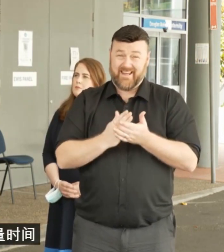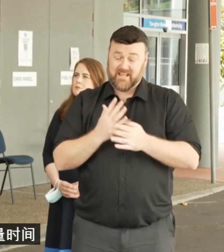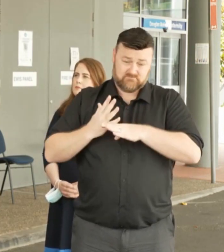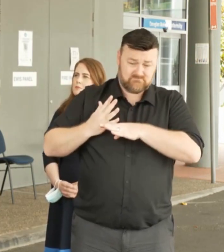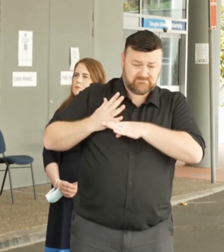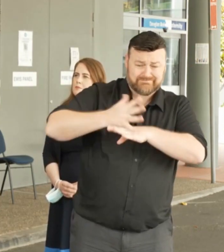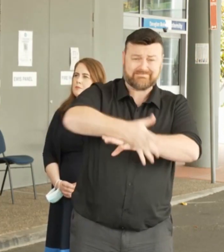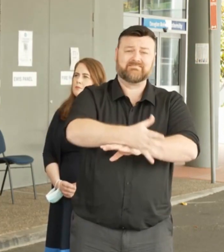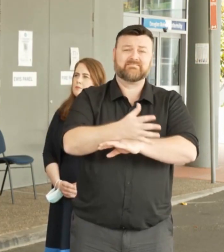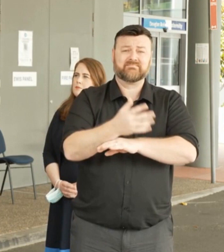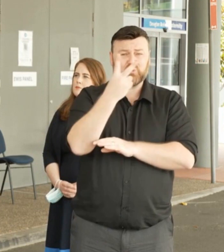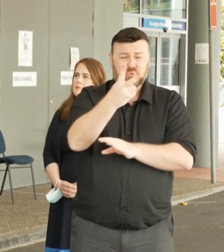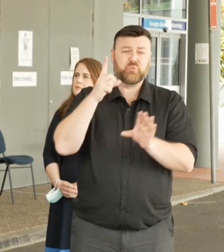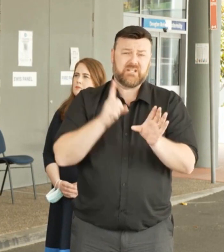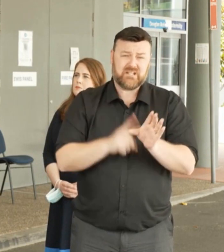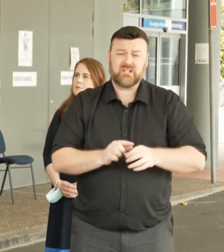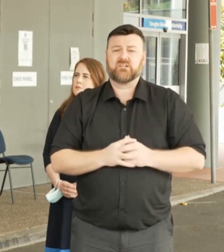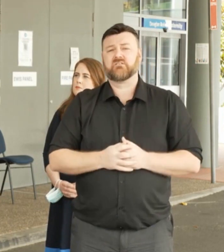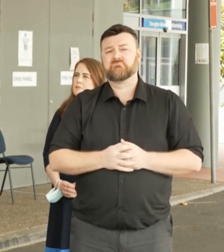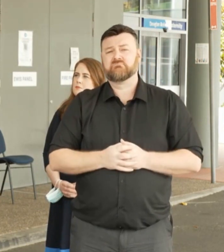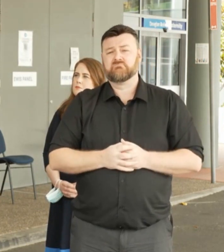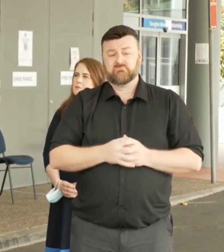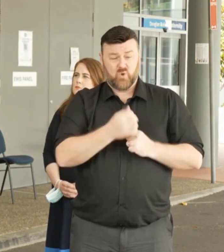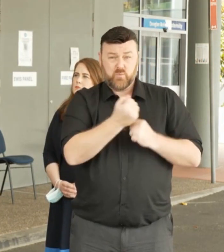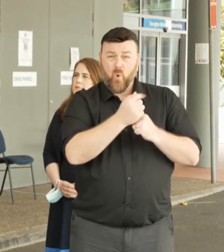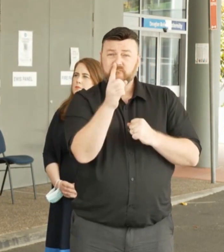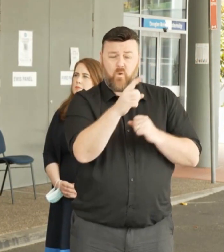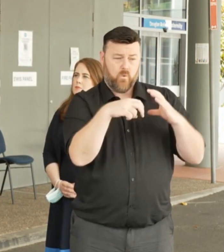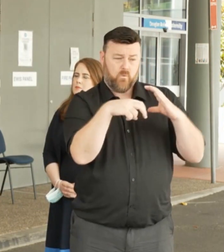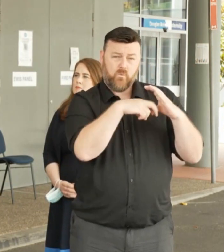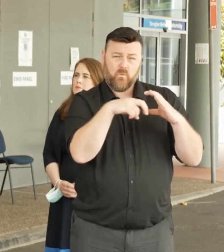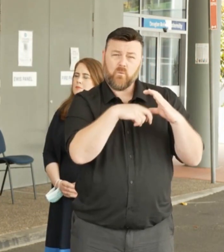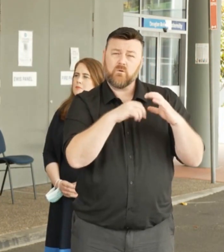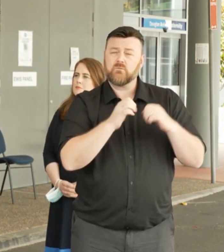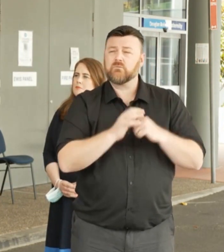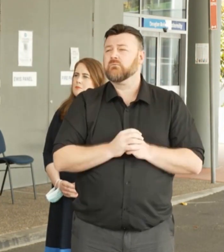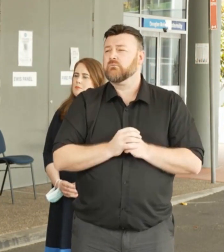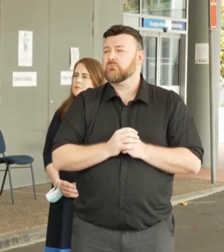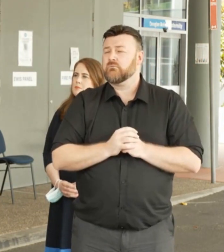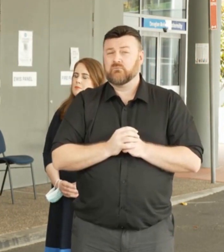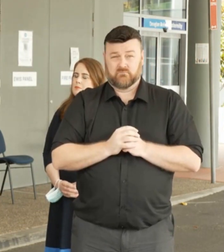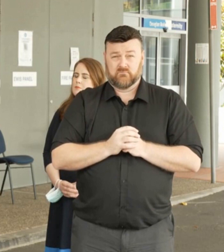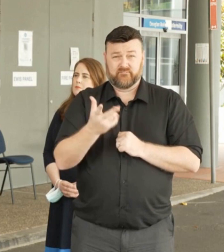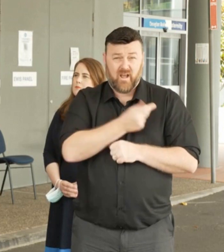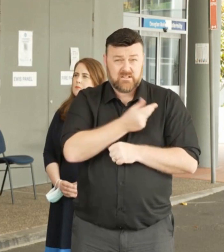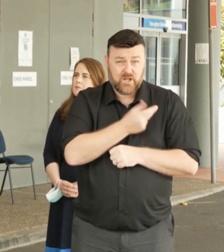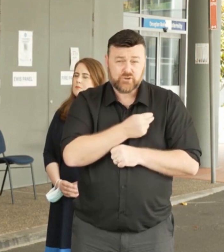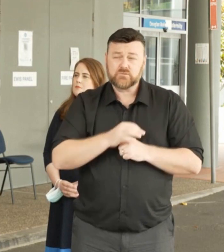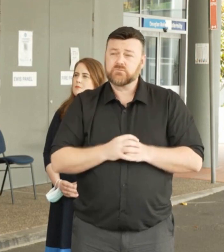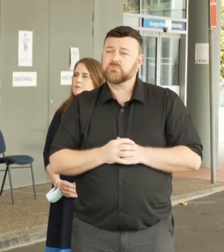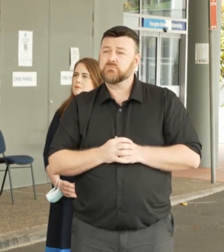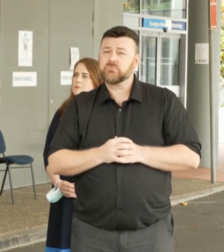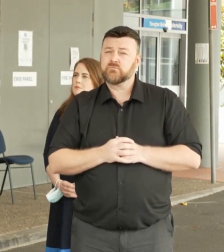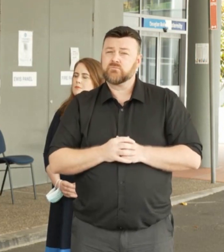years to provide quarantine when we had a lot more of the quarantine services, and of course vaccinations, supporting our